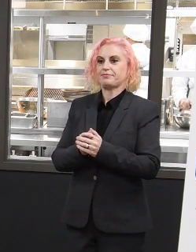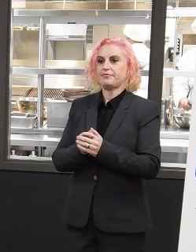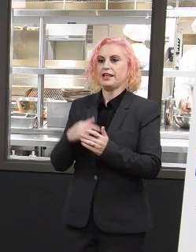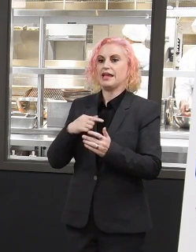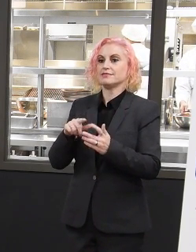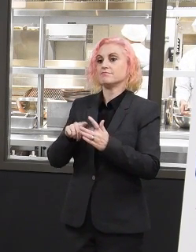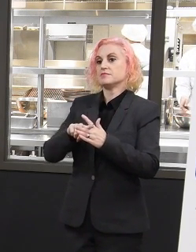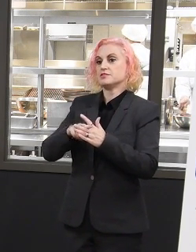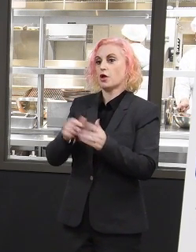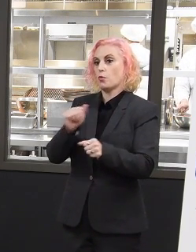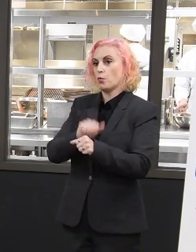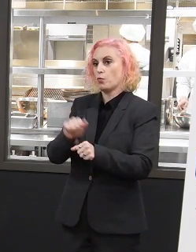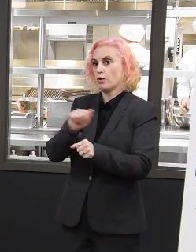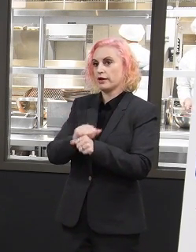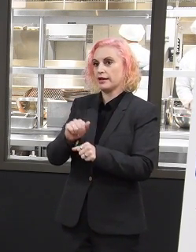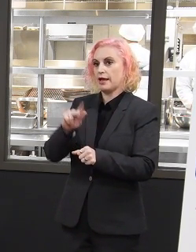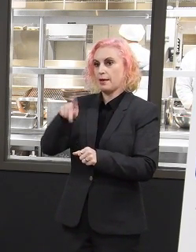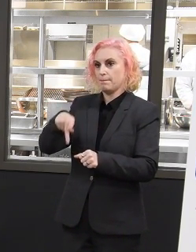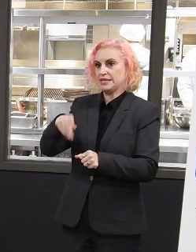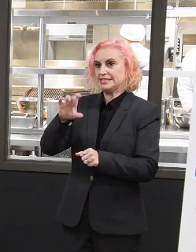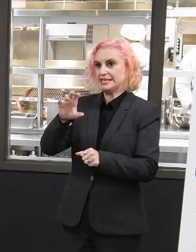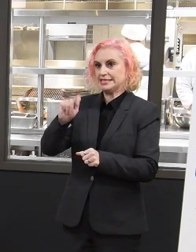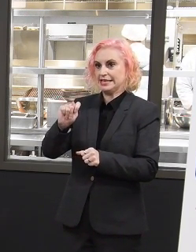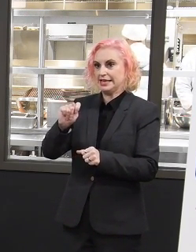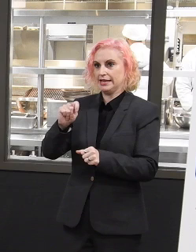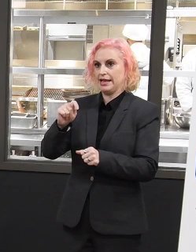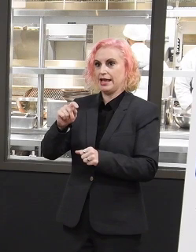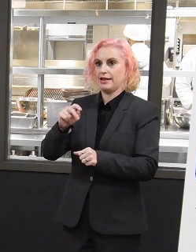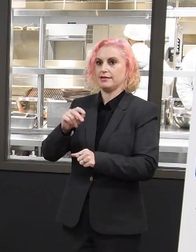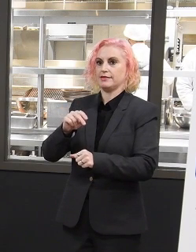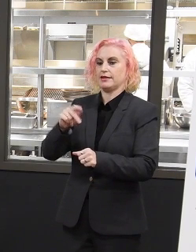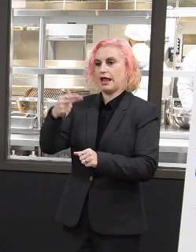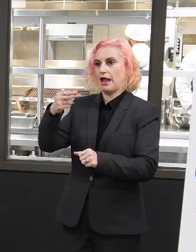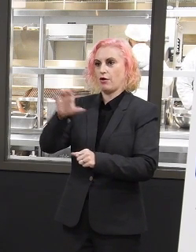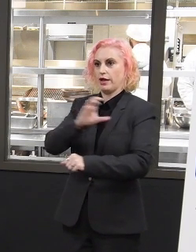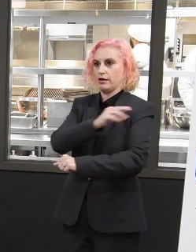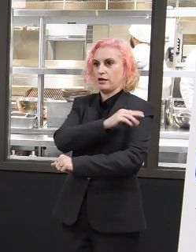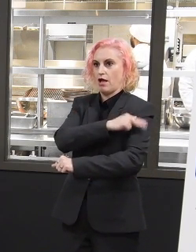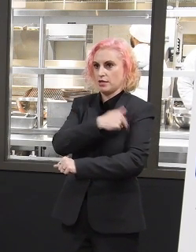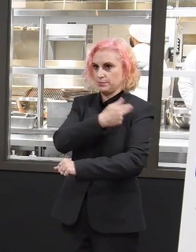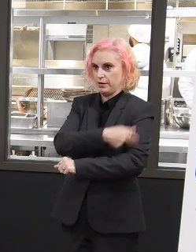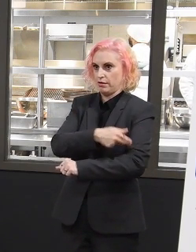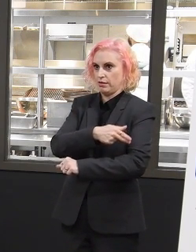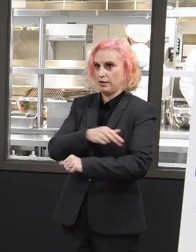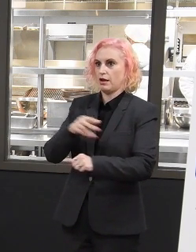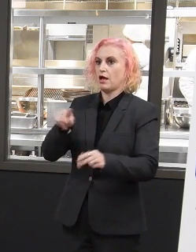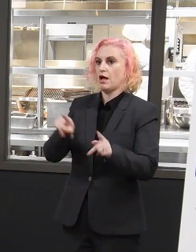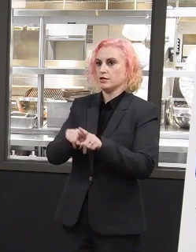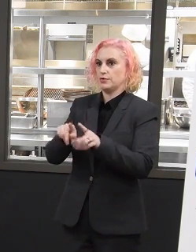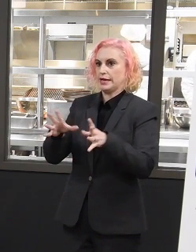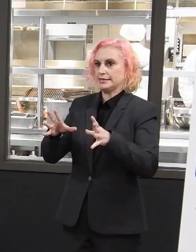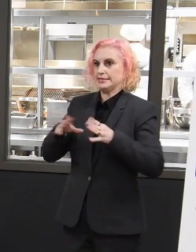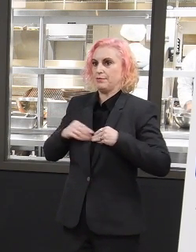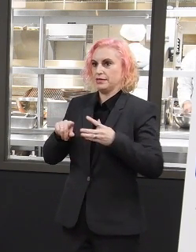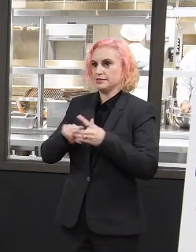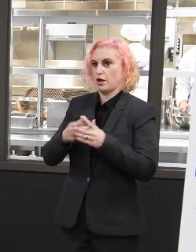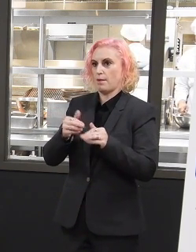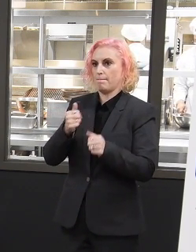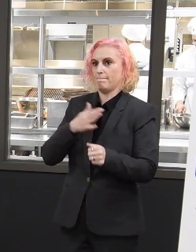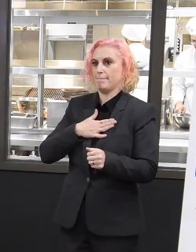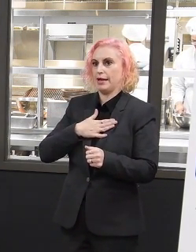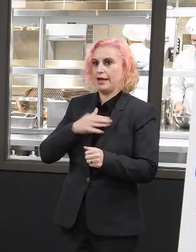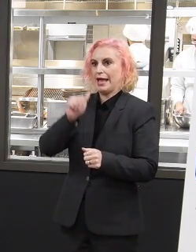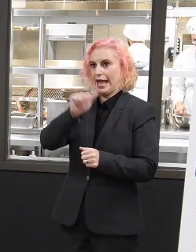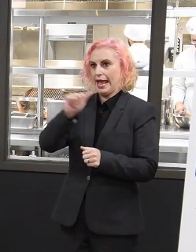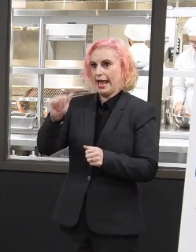I then started working as a PCT at Howard County General Hospital, and at this time, I was also accepted to start my associate degree as